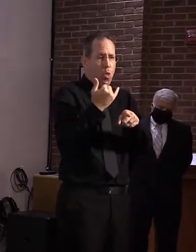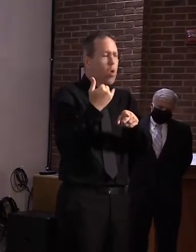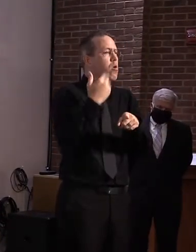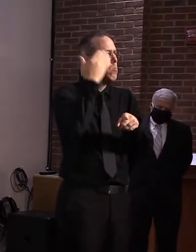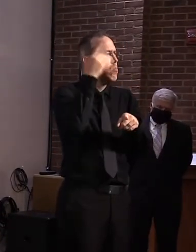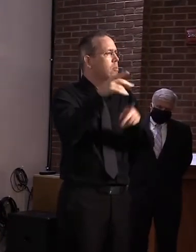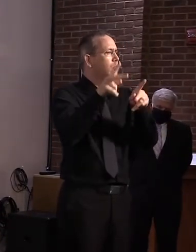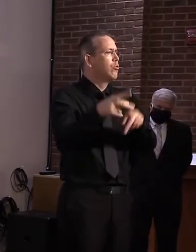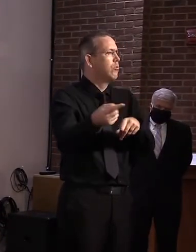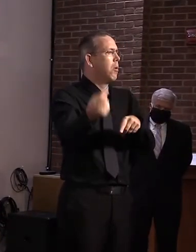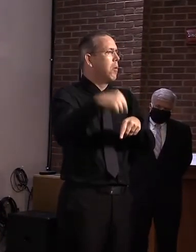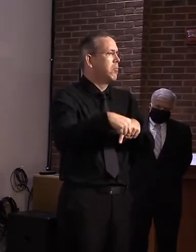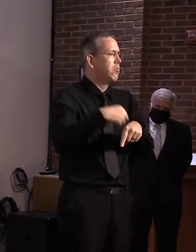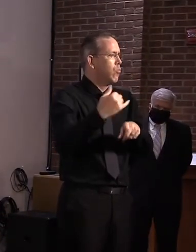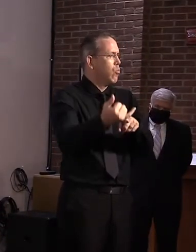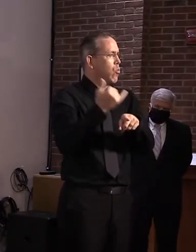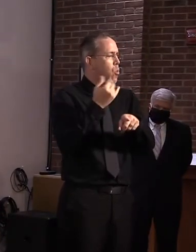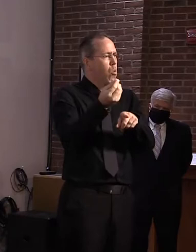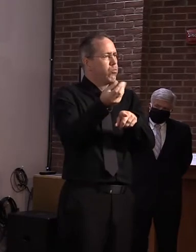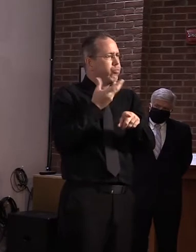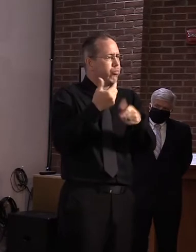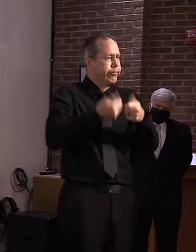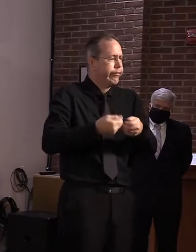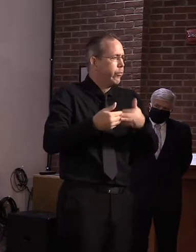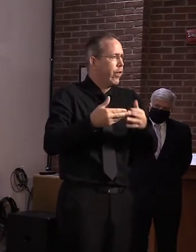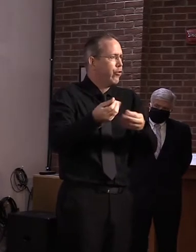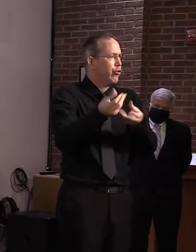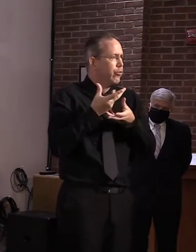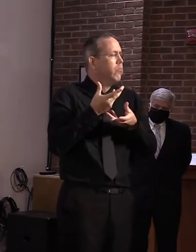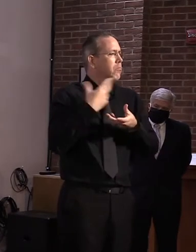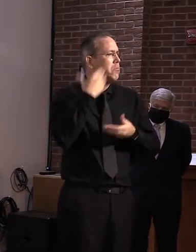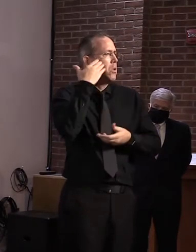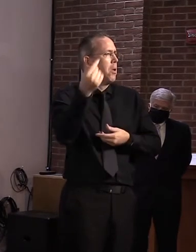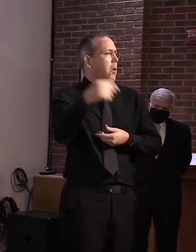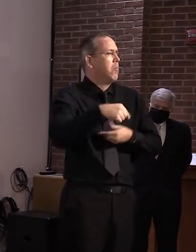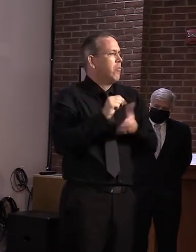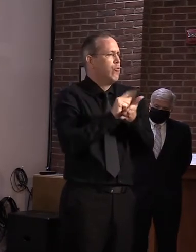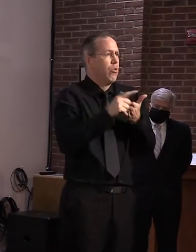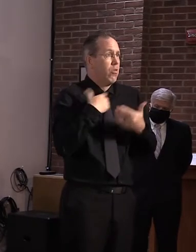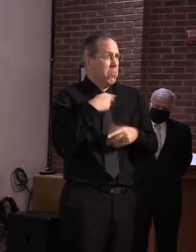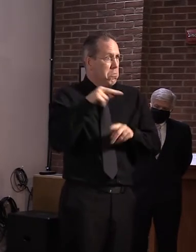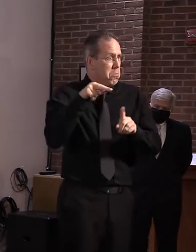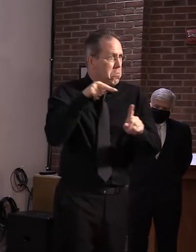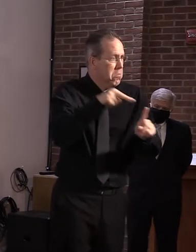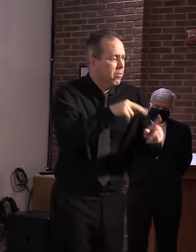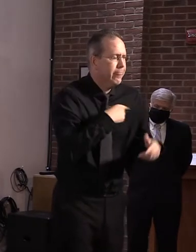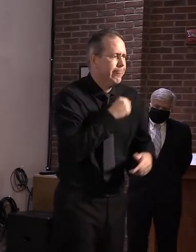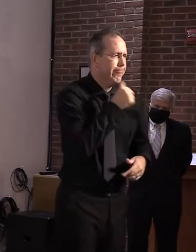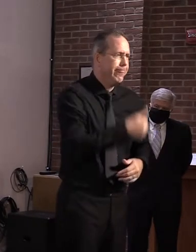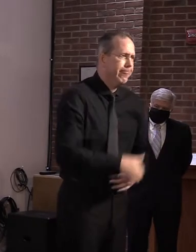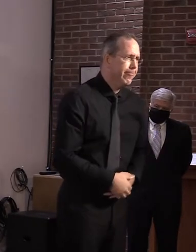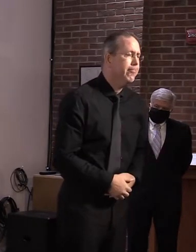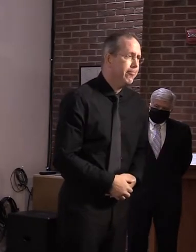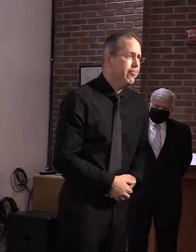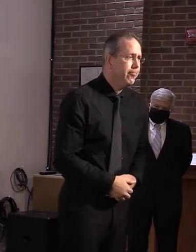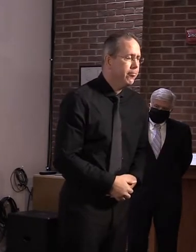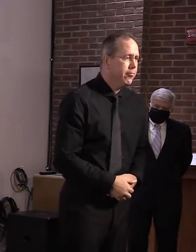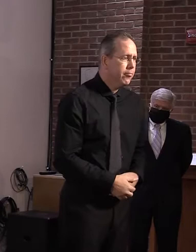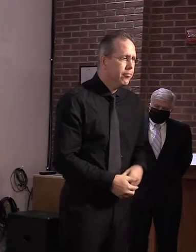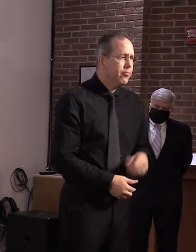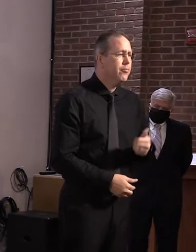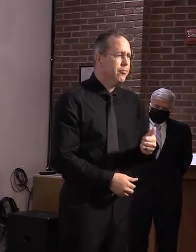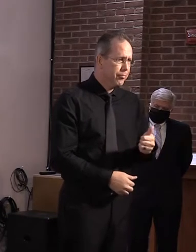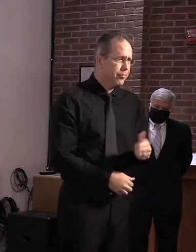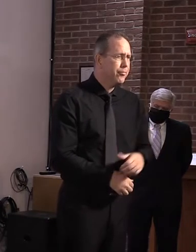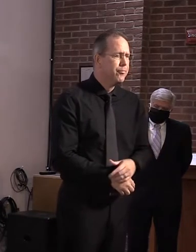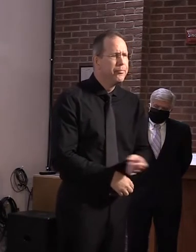Hi, Governor. Hope you had a nice long weekend. I first wanted to start by asking about the business assistance